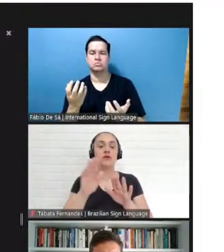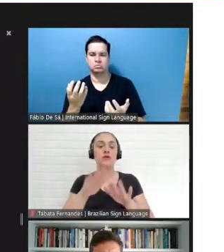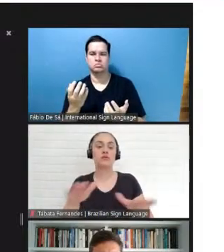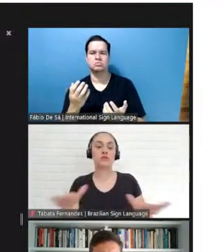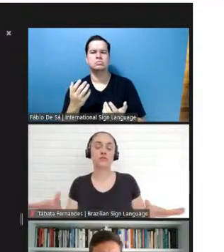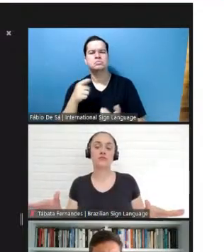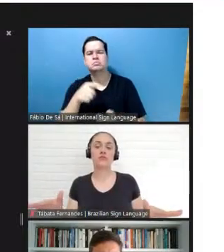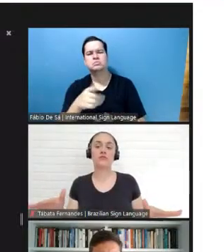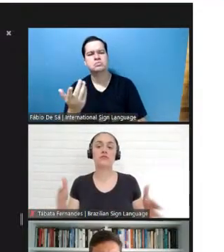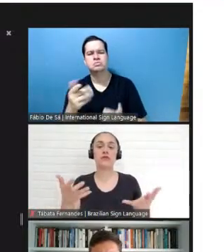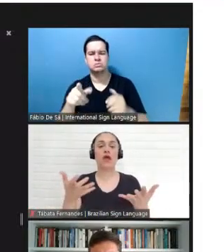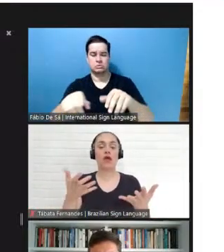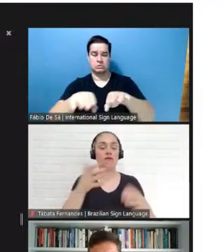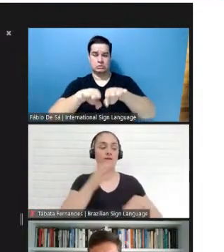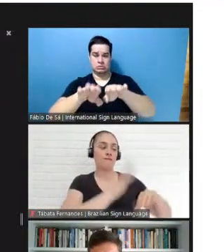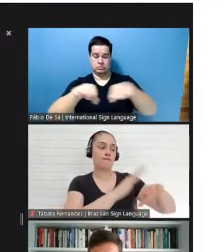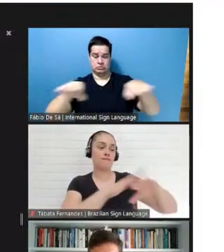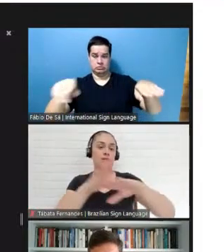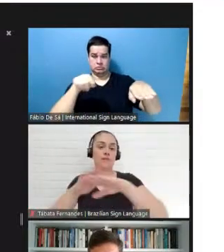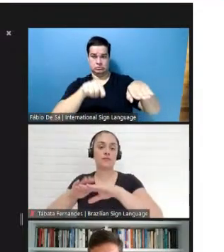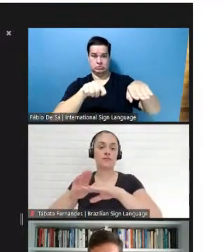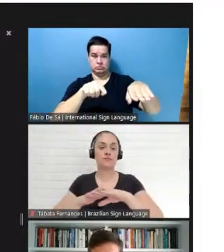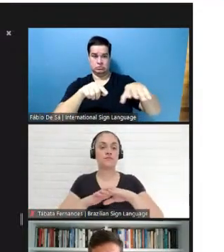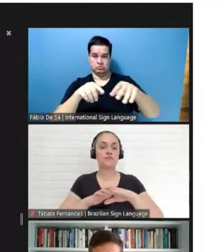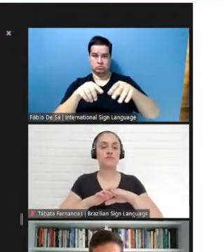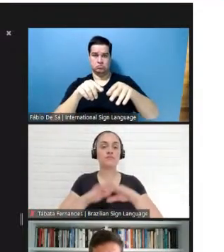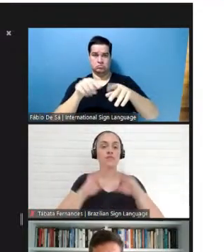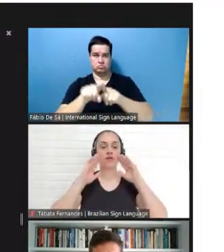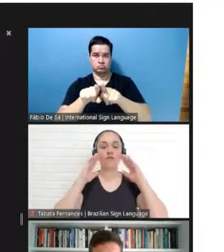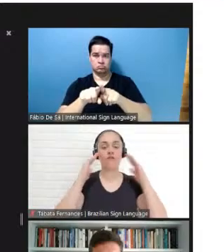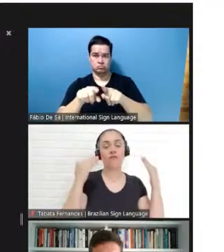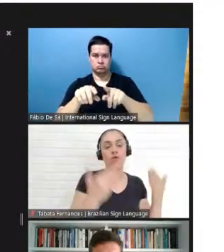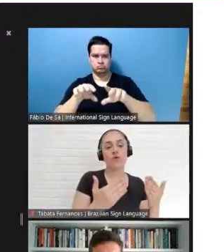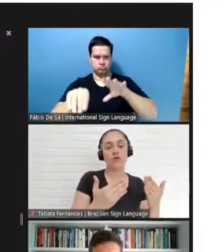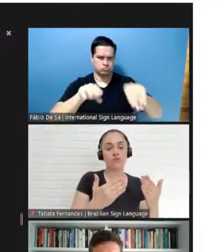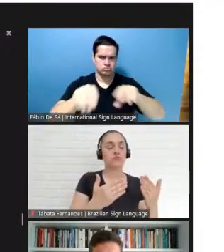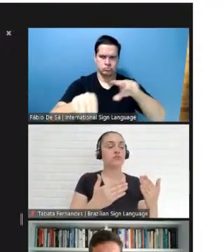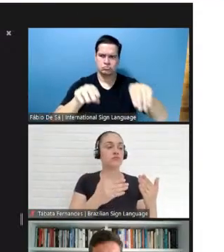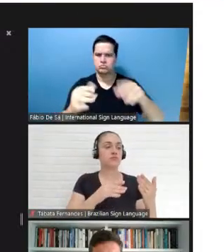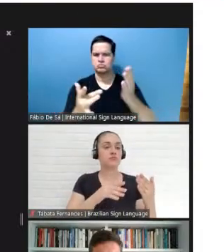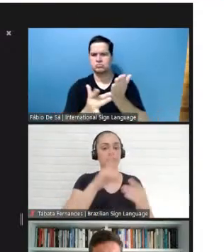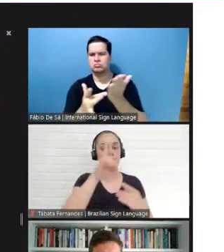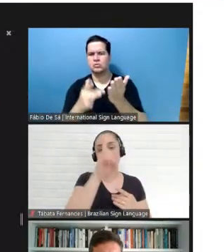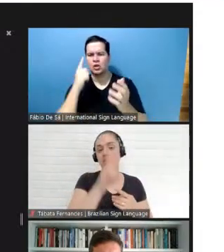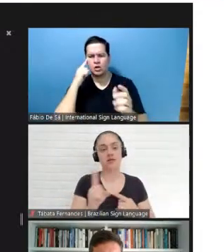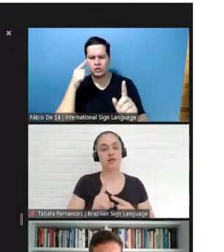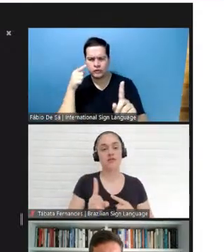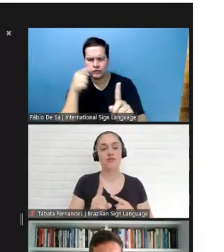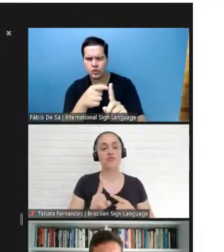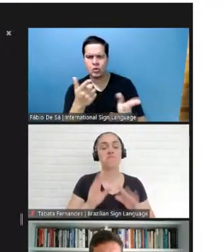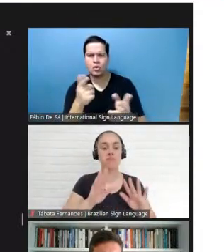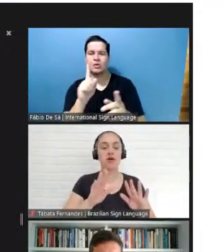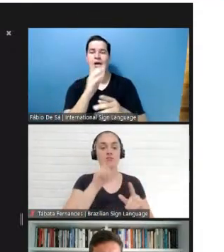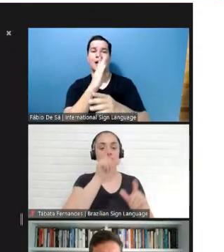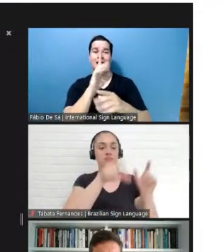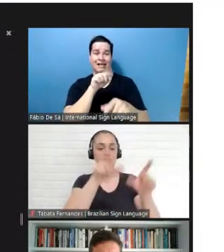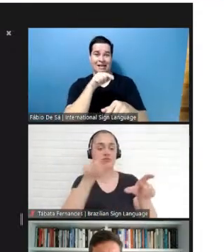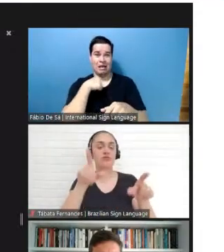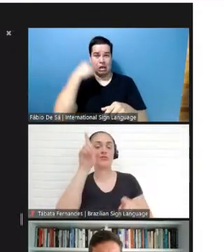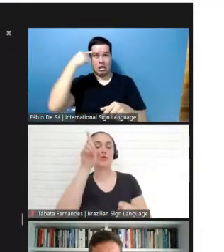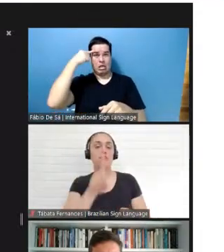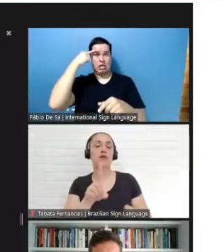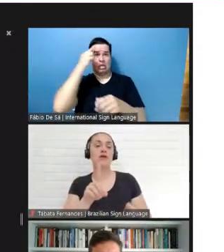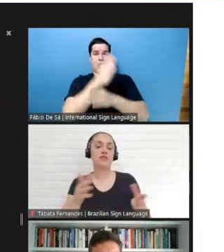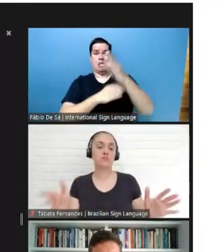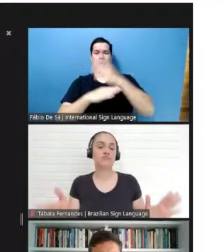to function rather than a particular type of disability. So I'm just going to very quickly go through the different types of assistive technology,